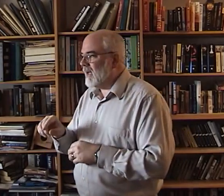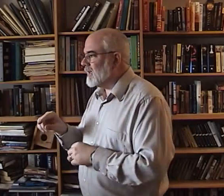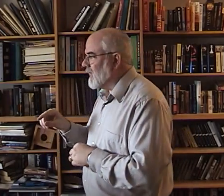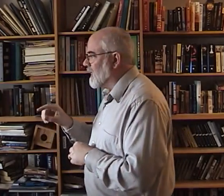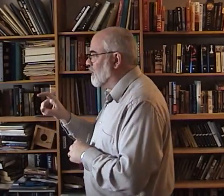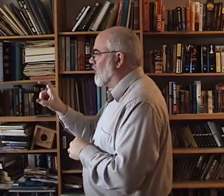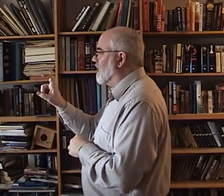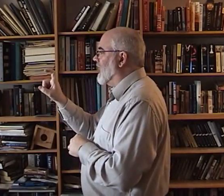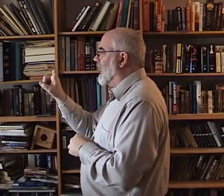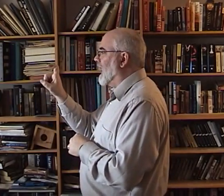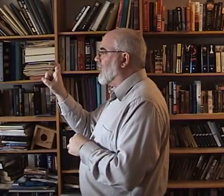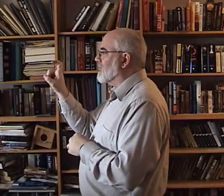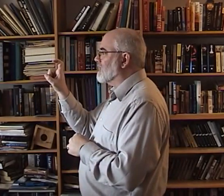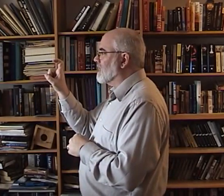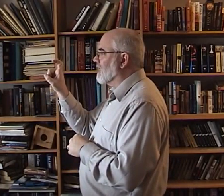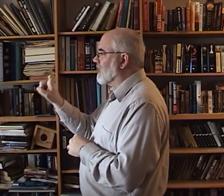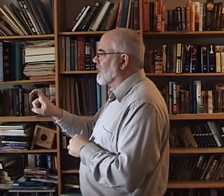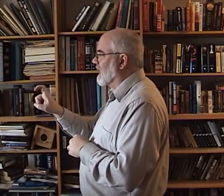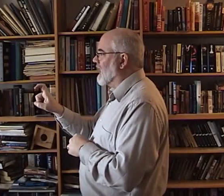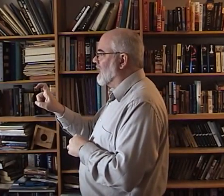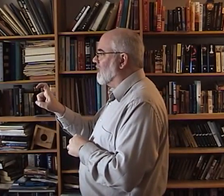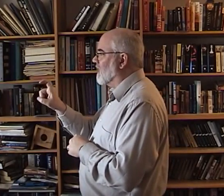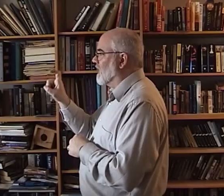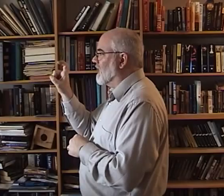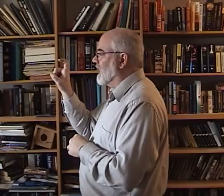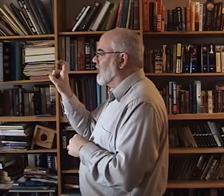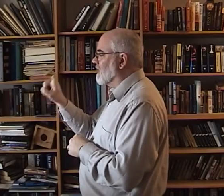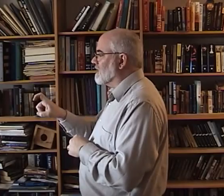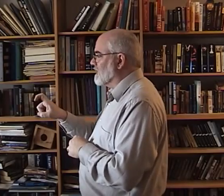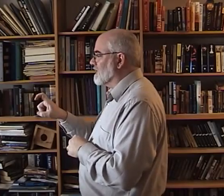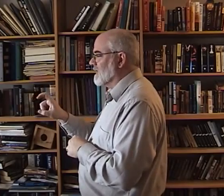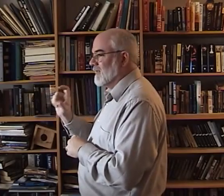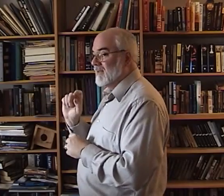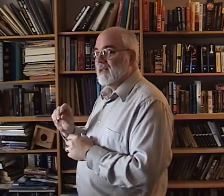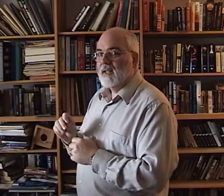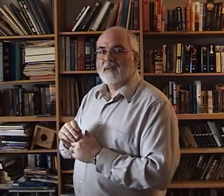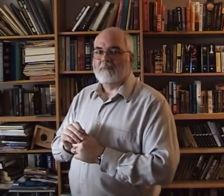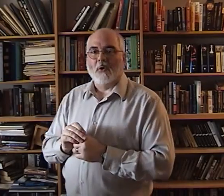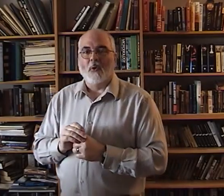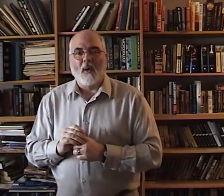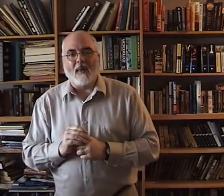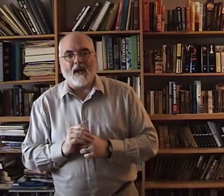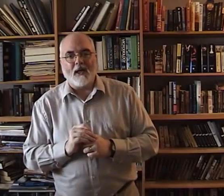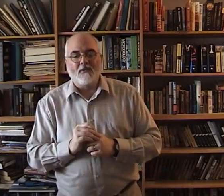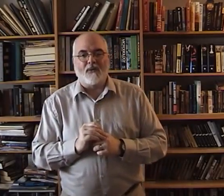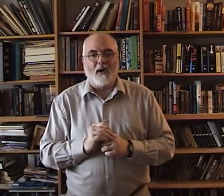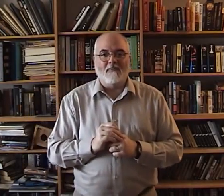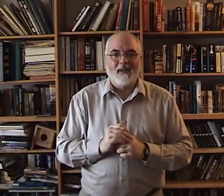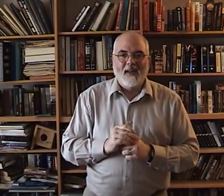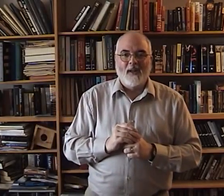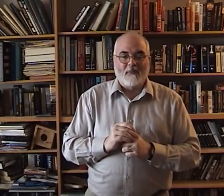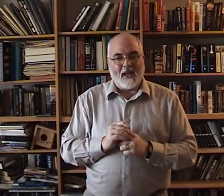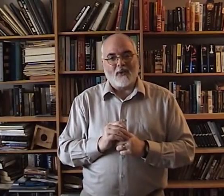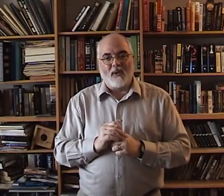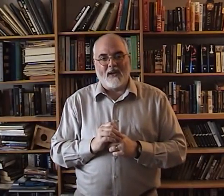is nothing more than an X kind of hooking down. Don't know where that comes from, but that's what it